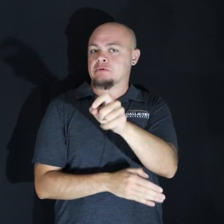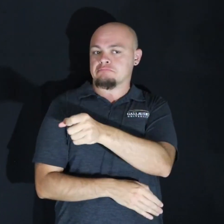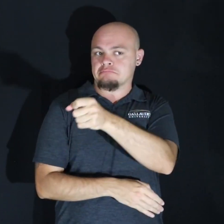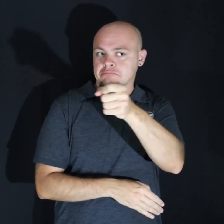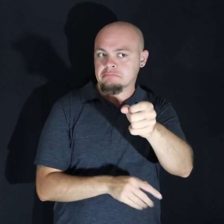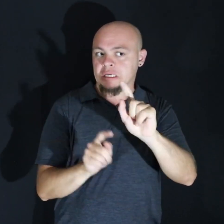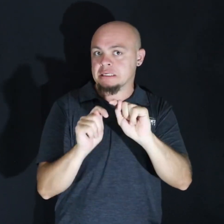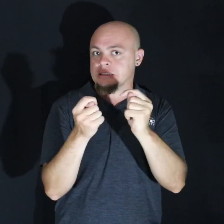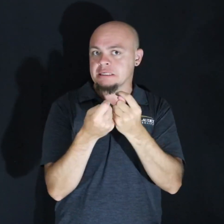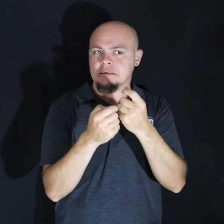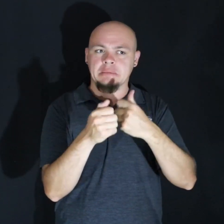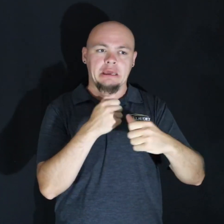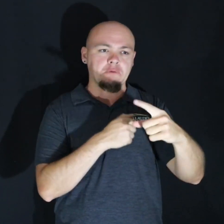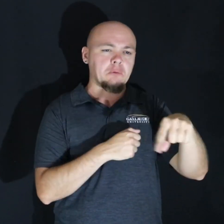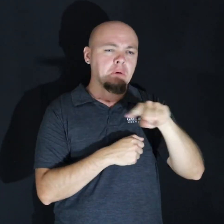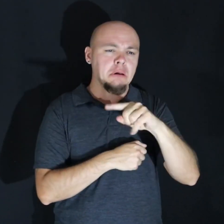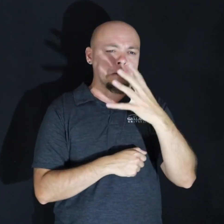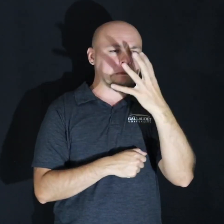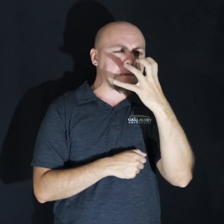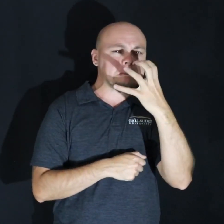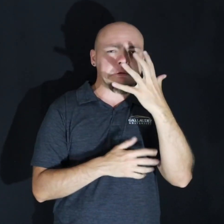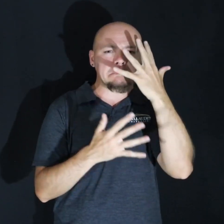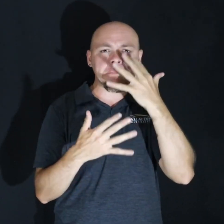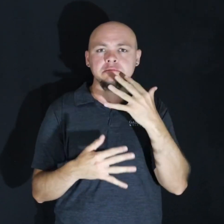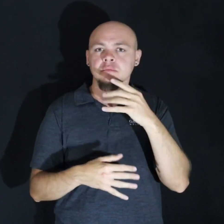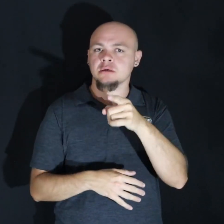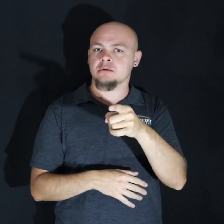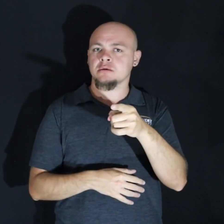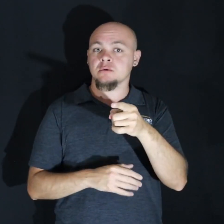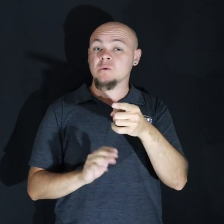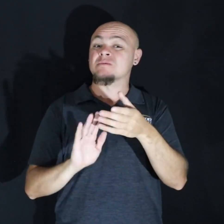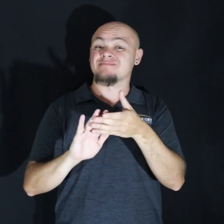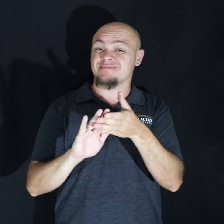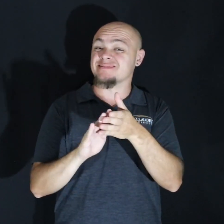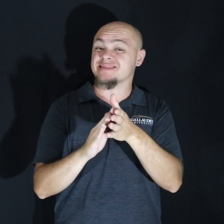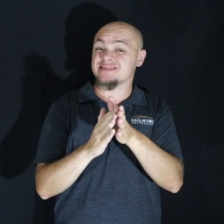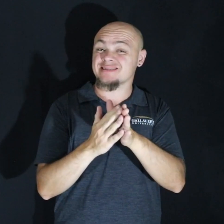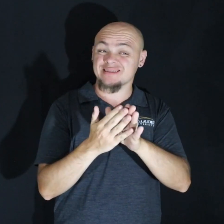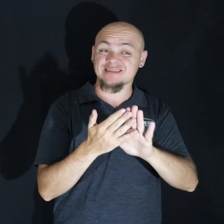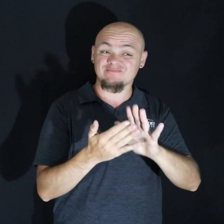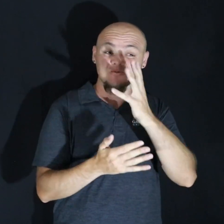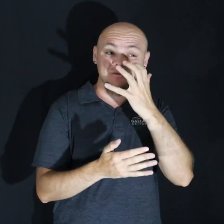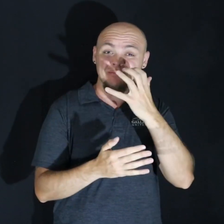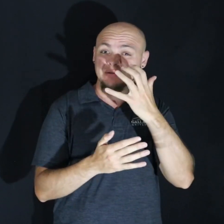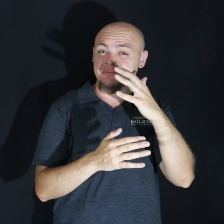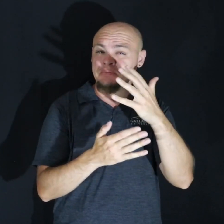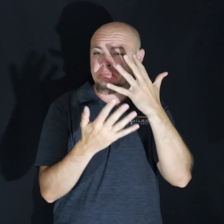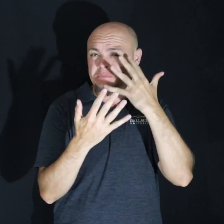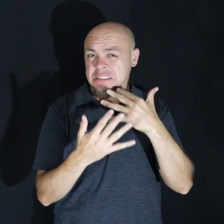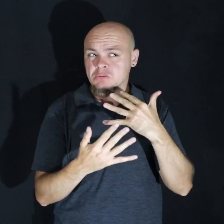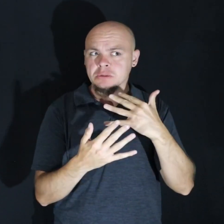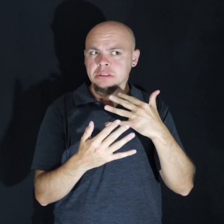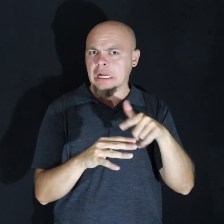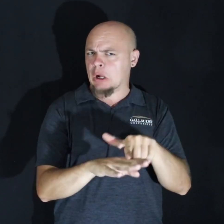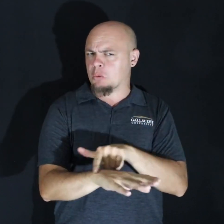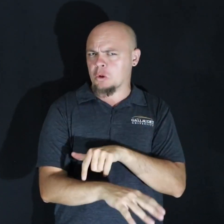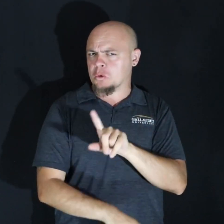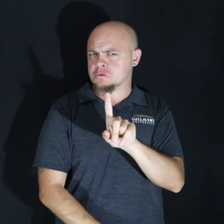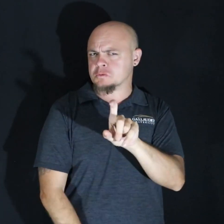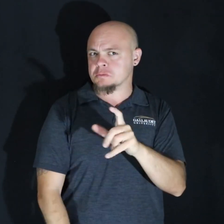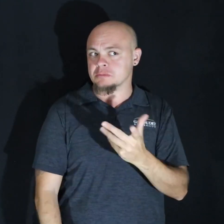team where everybody's grumpy and miserable, how long would it take for you to become grumpy and miserable? Or at the very